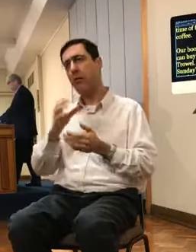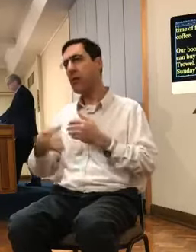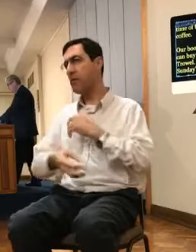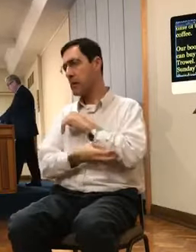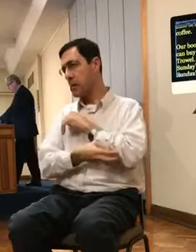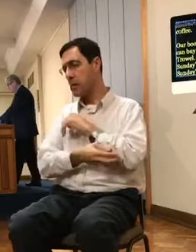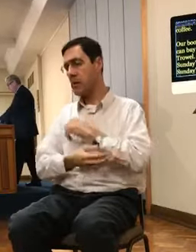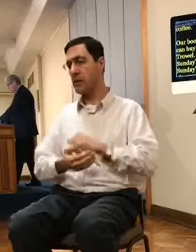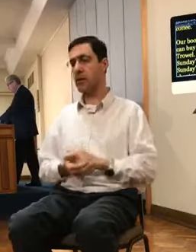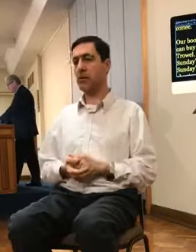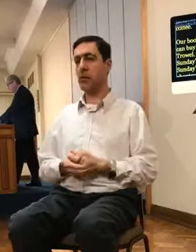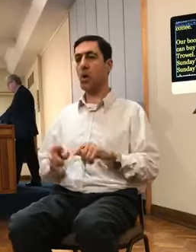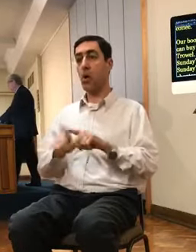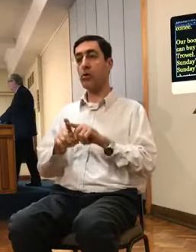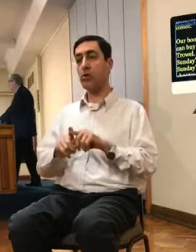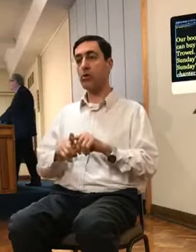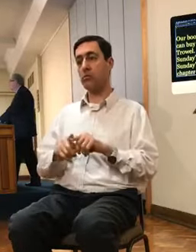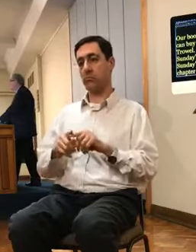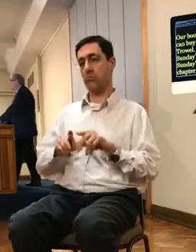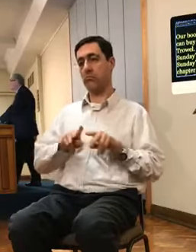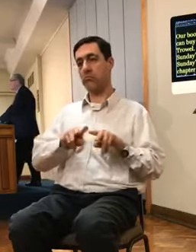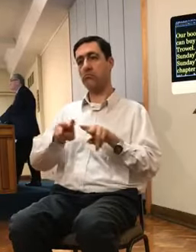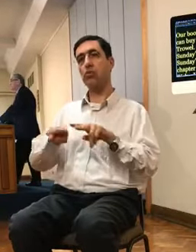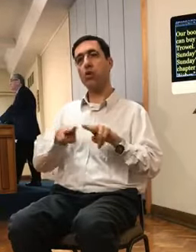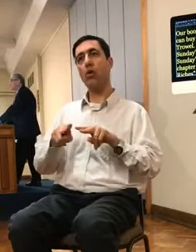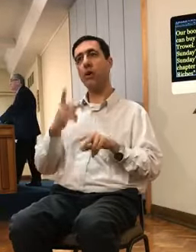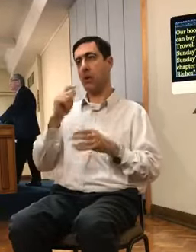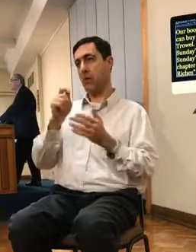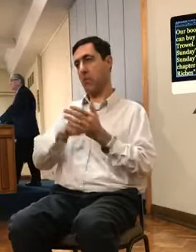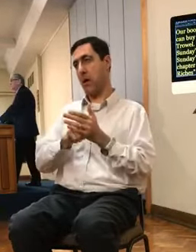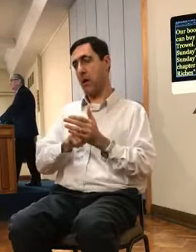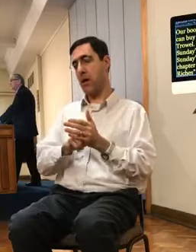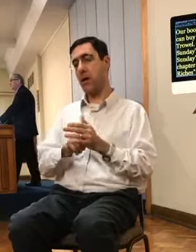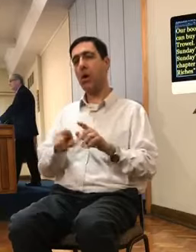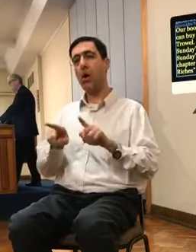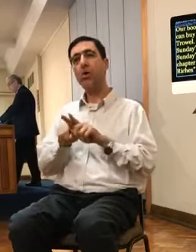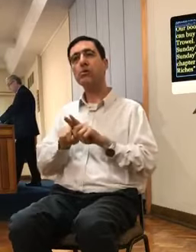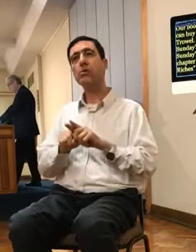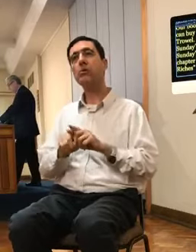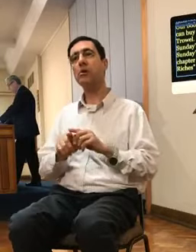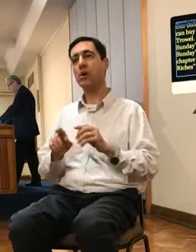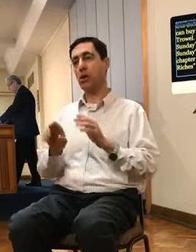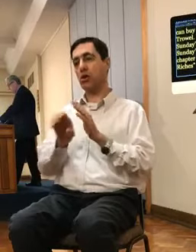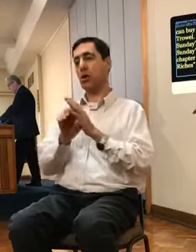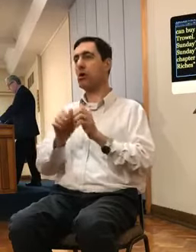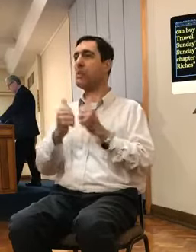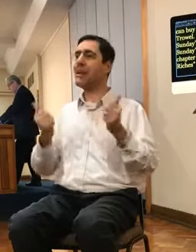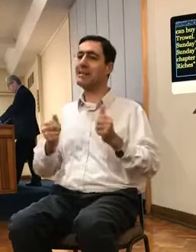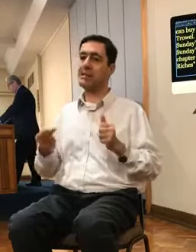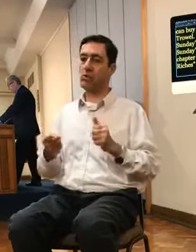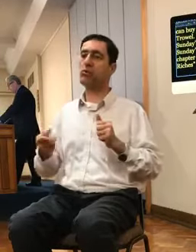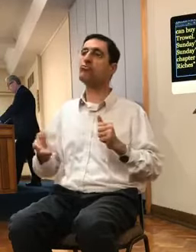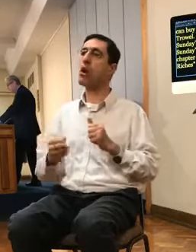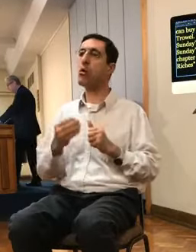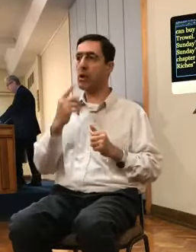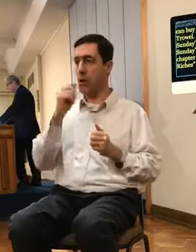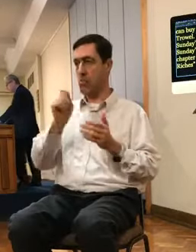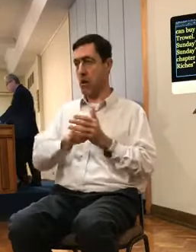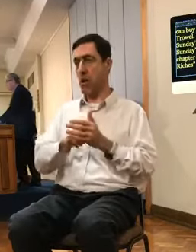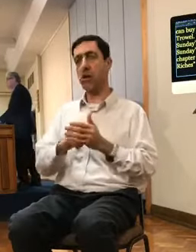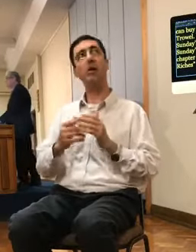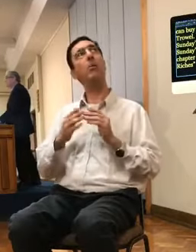message will be available. Our Sovereign Trial magazine can be obtained, and our bookshop will be open. And other audio and